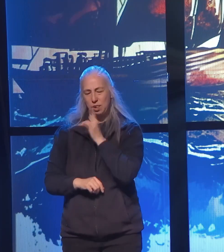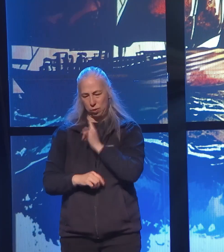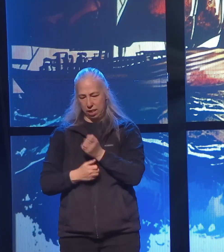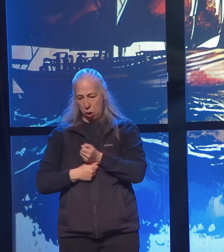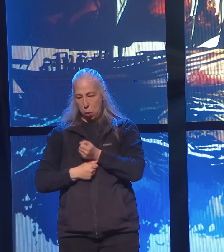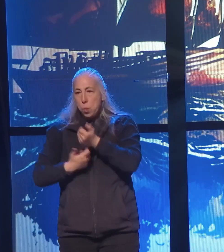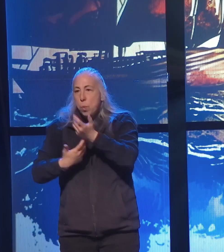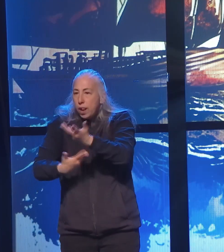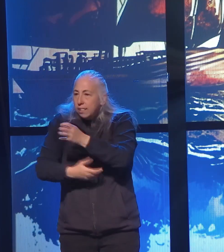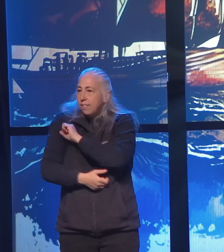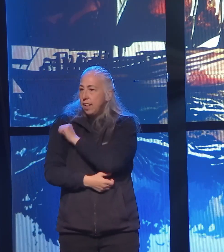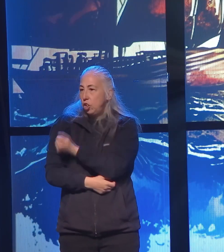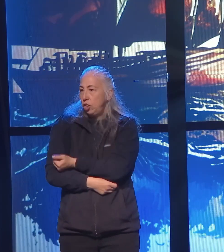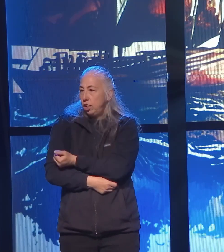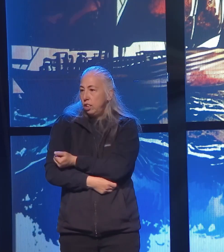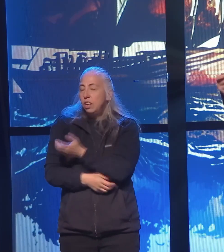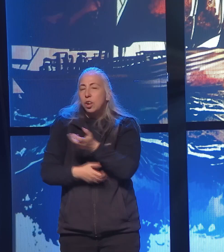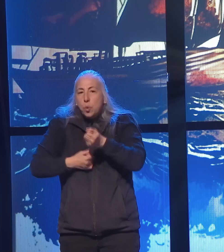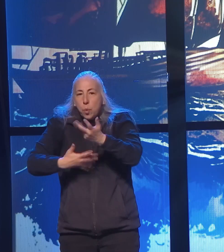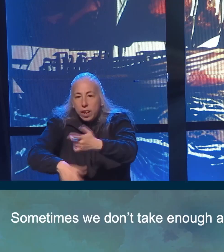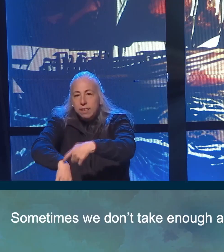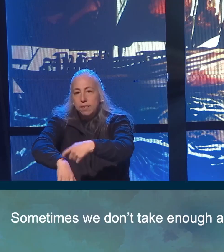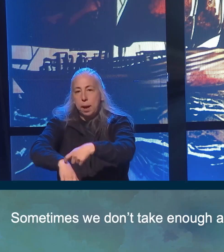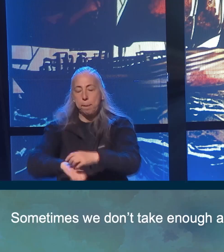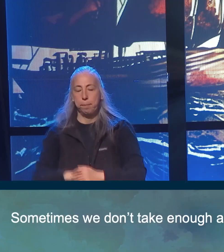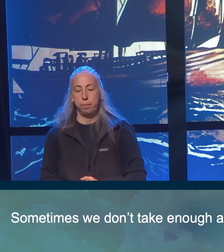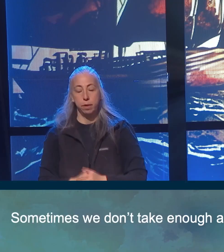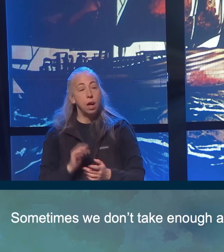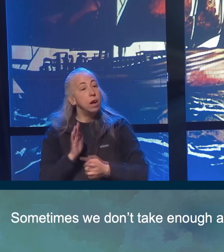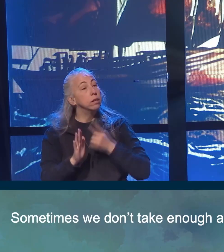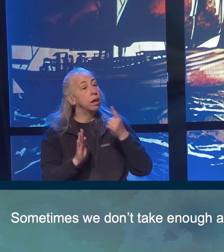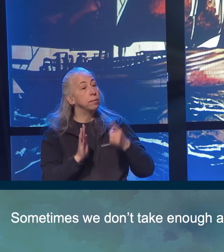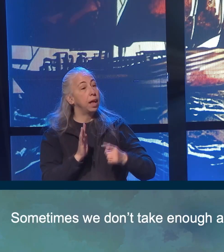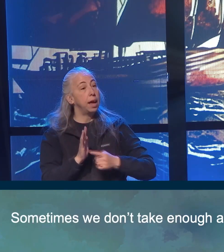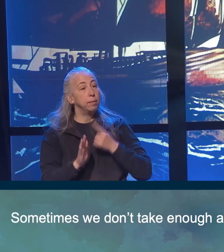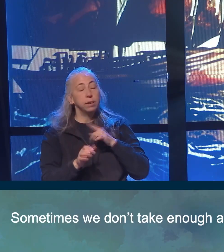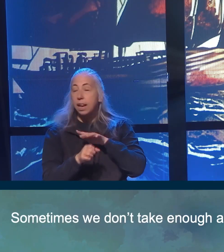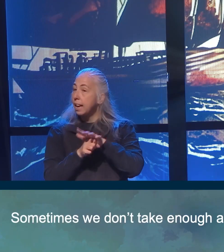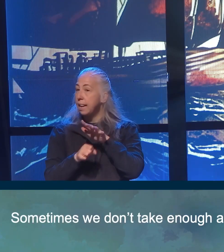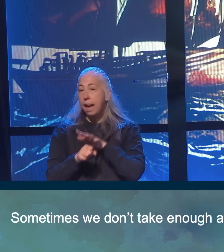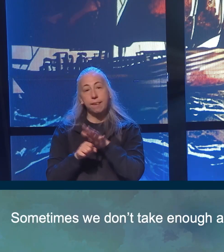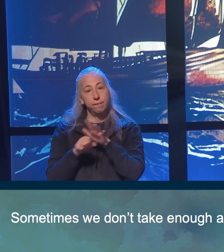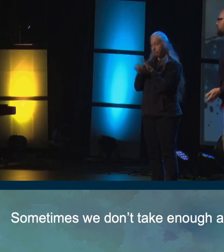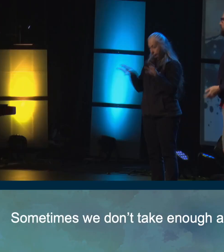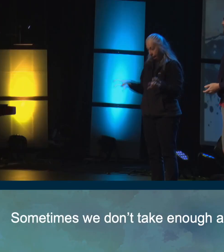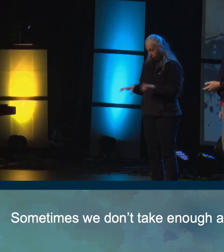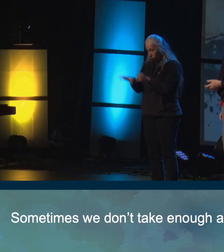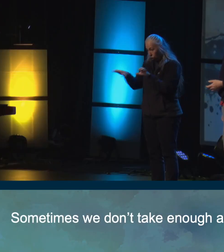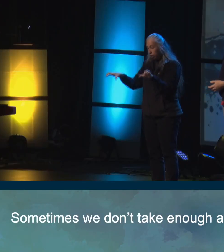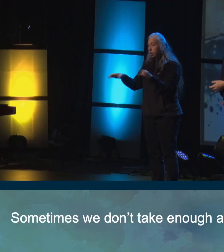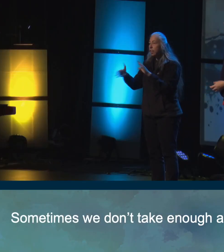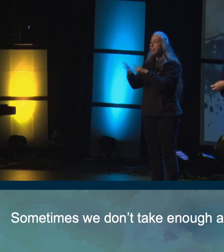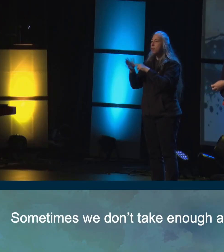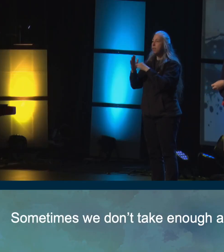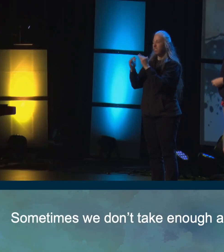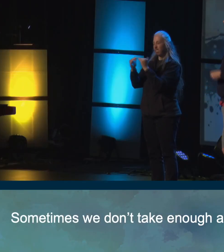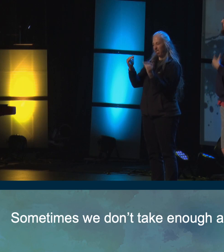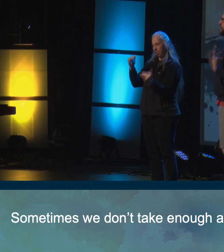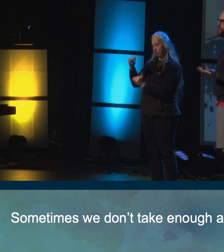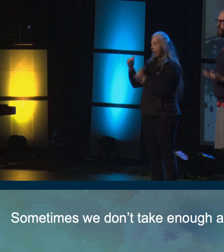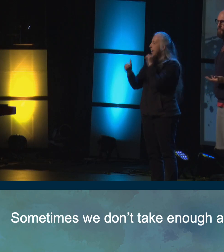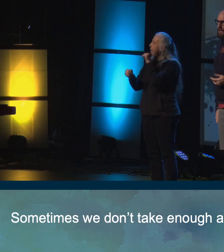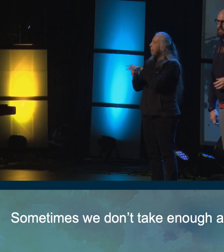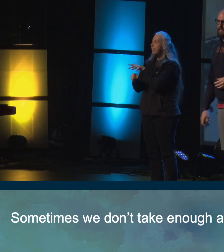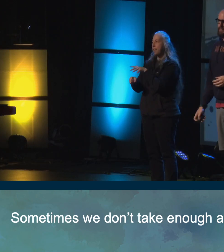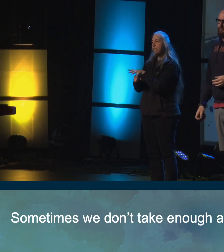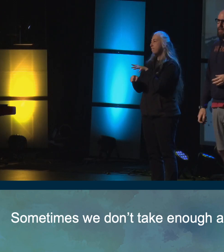of energy. And then there's some times where we don't take enough action, and that's called under control. Right? That's an